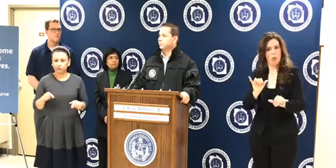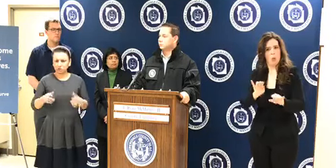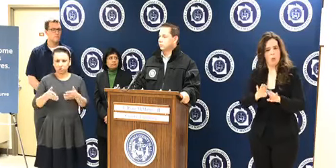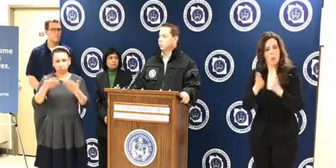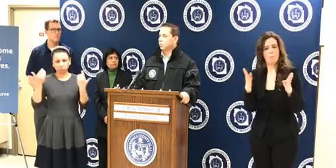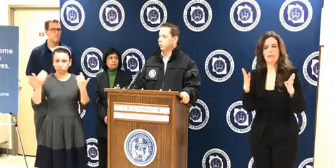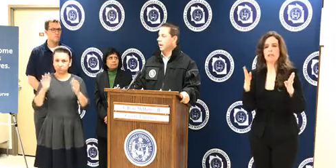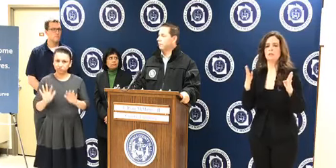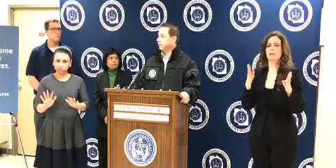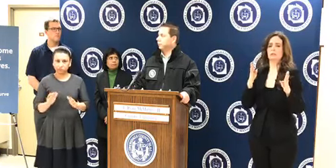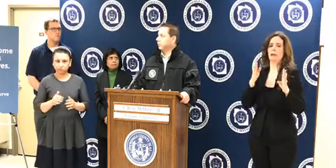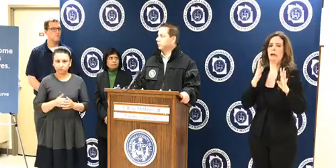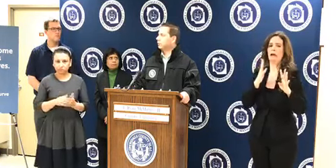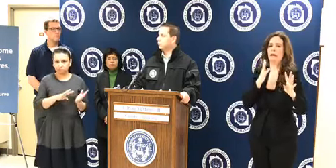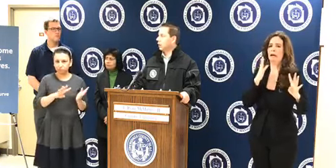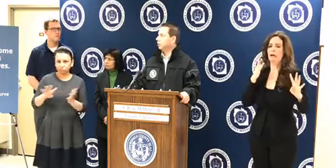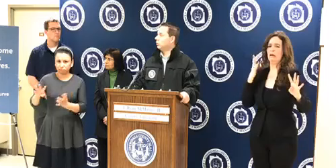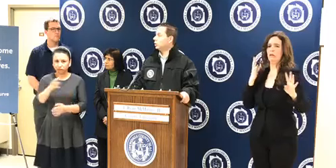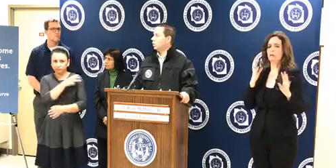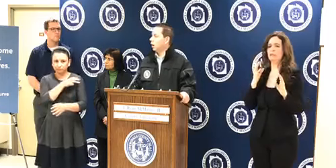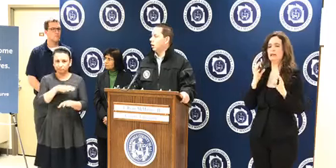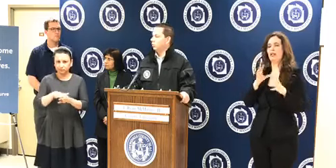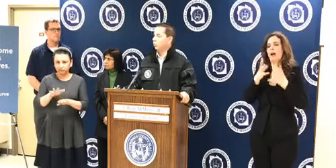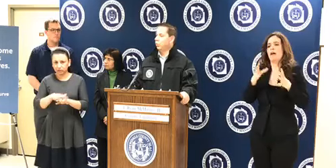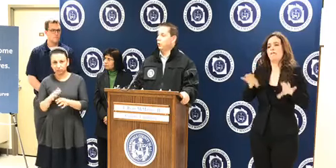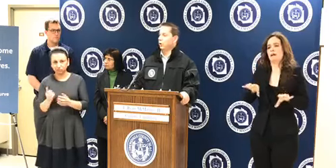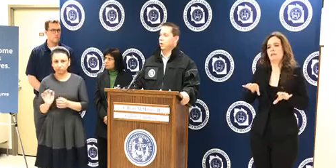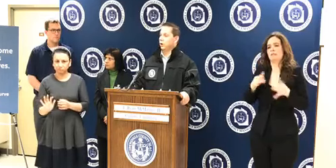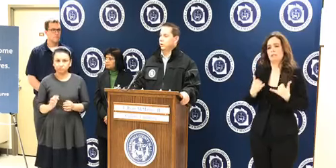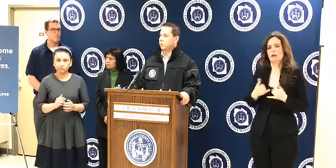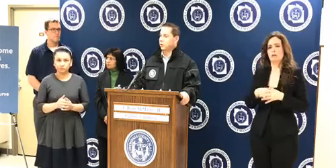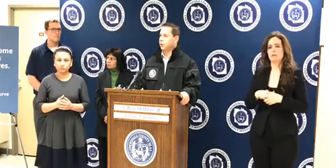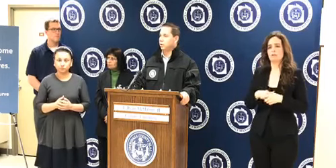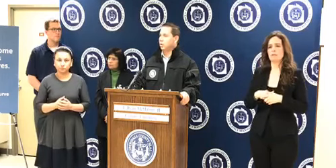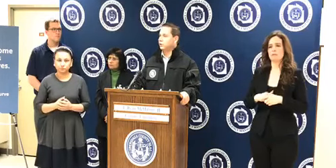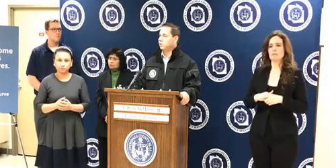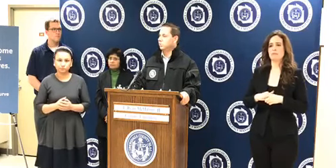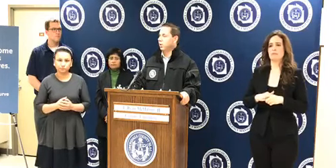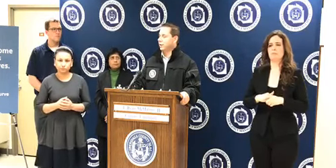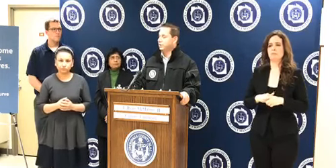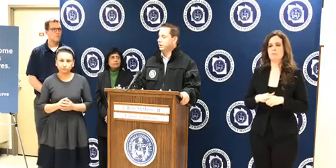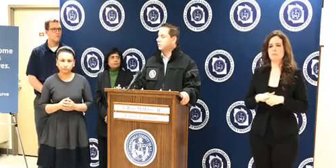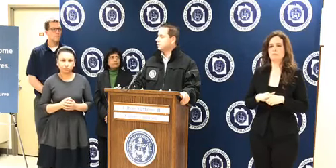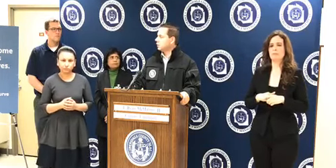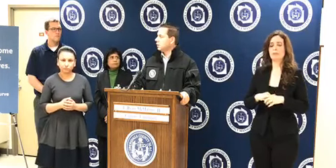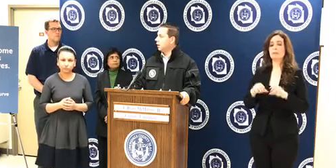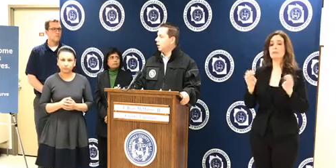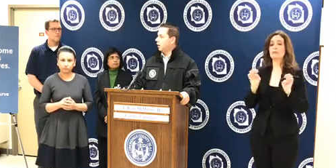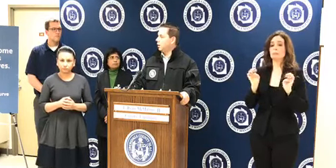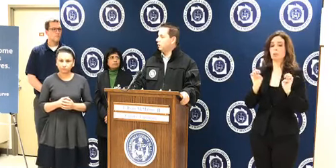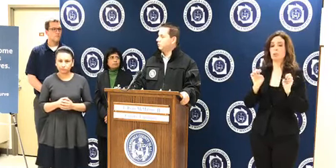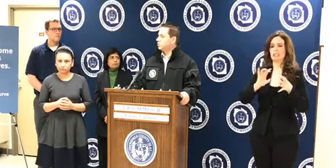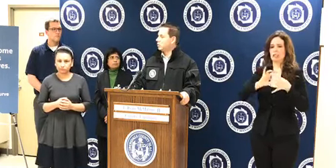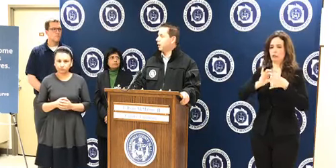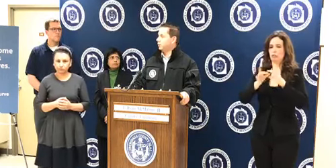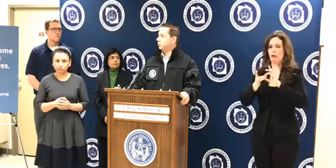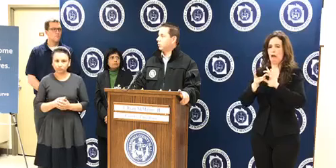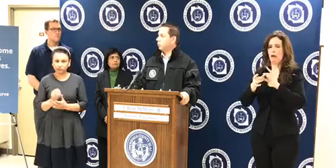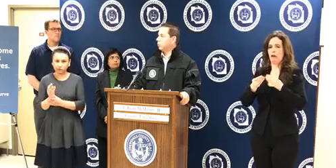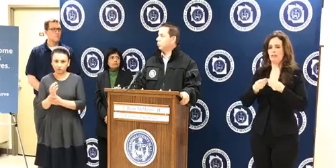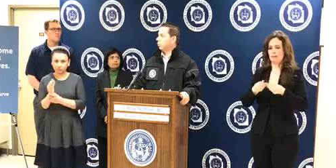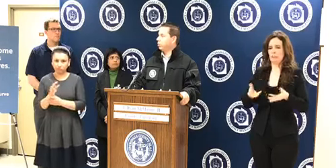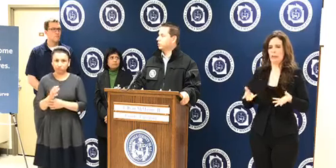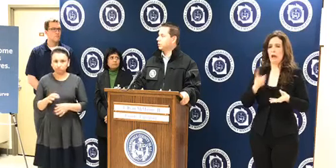it's a lot of activity. So we're certainly our emergency supply chains have been strained,